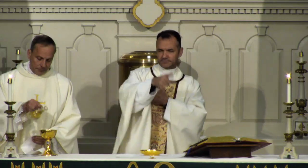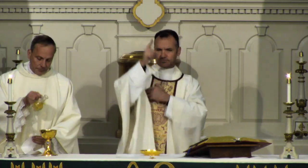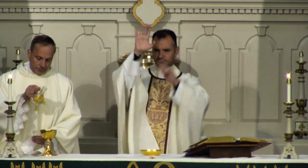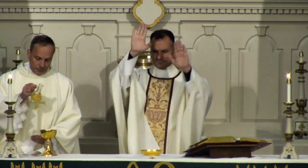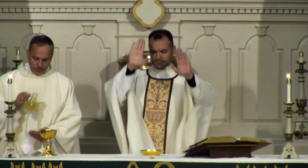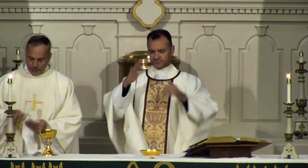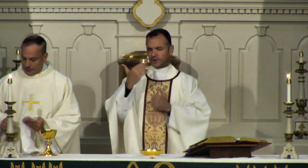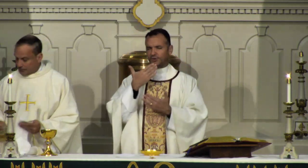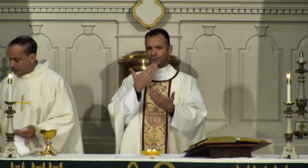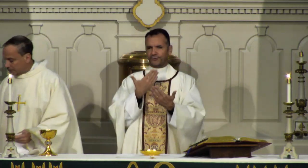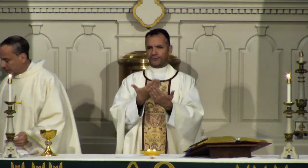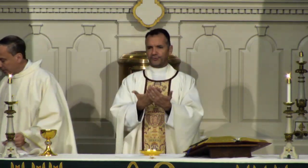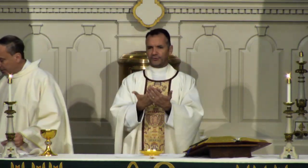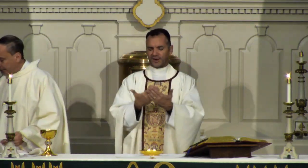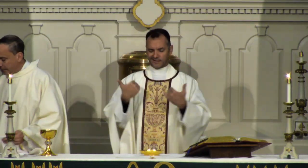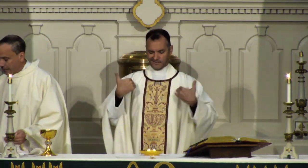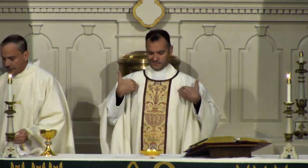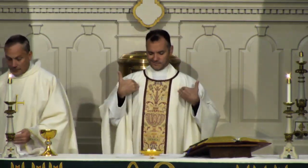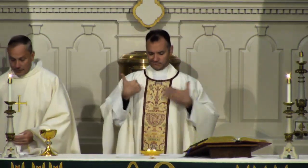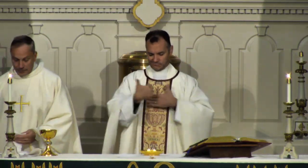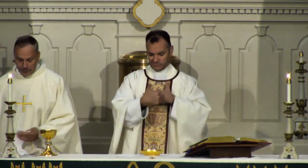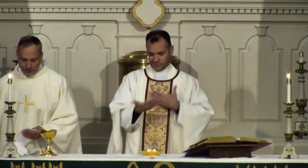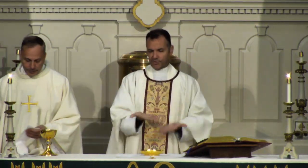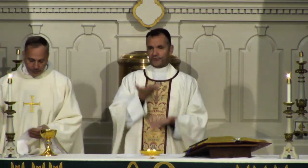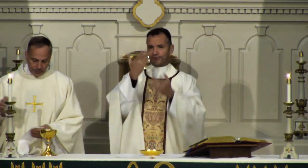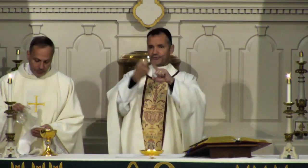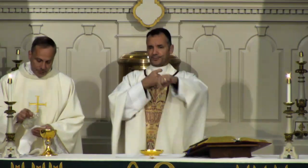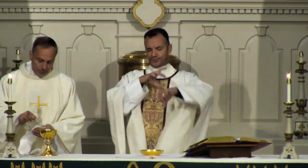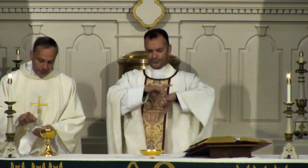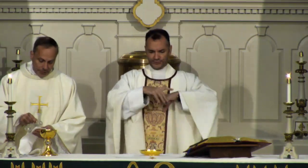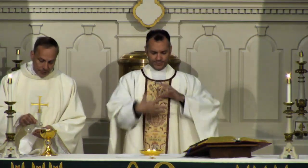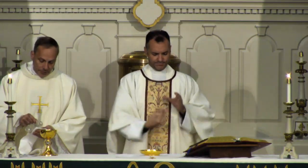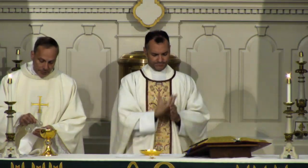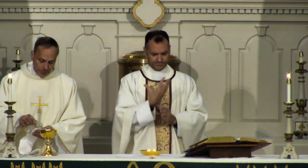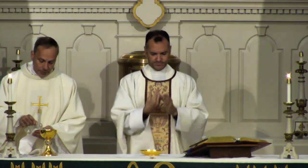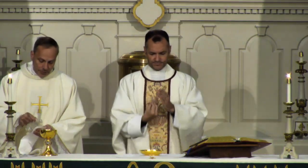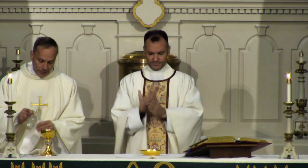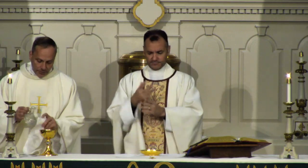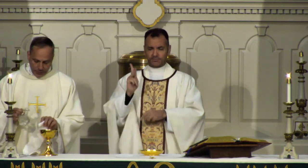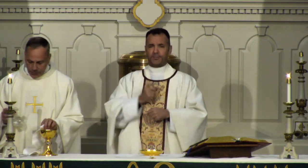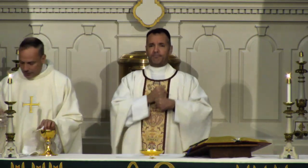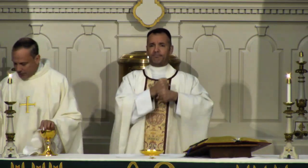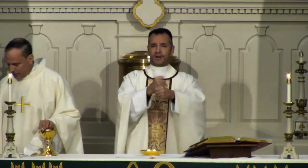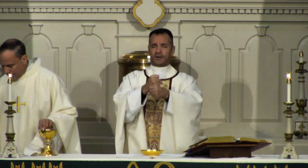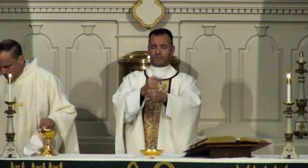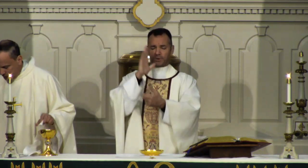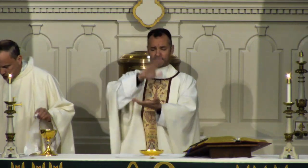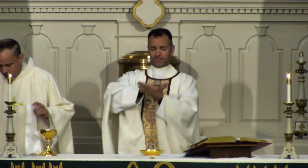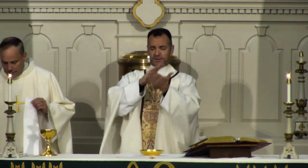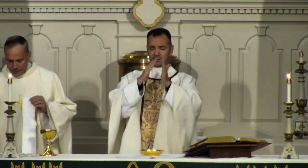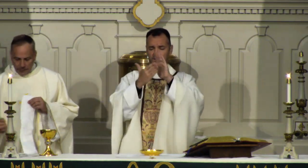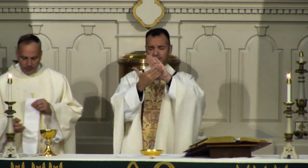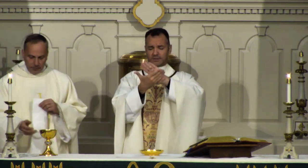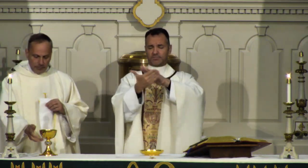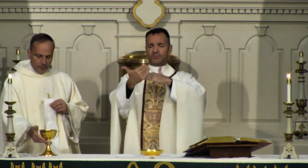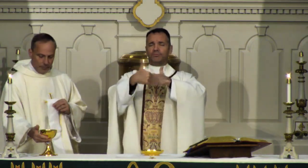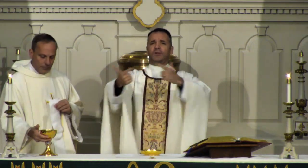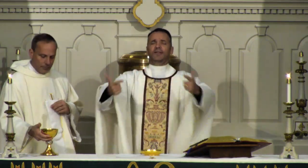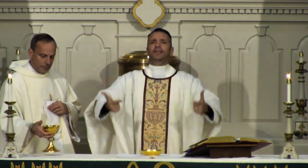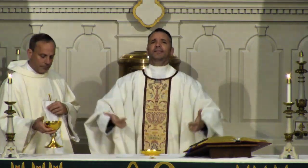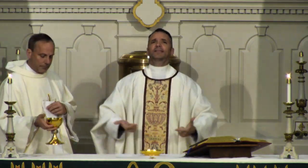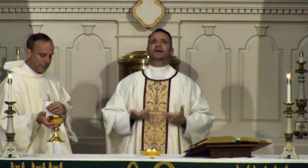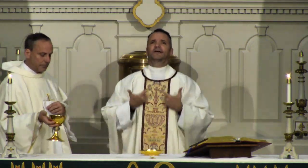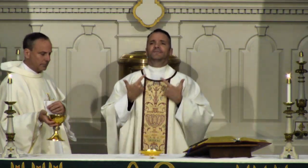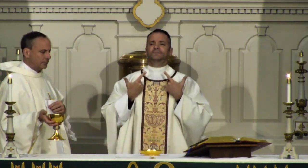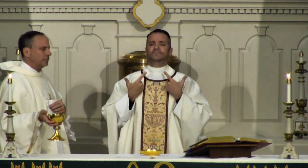Blessed are you, Lord God of all creation, for through your goodness we have received the bread we offer you, fruit of the earth and work of human hands. It